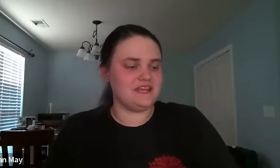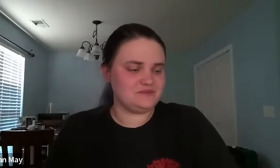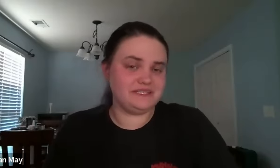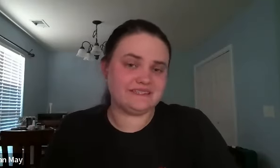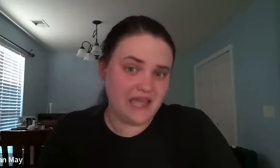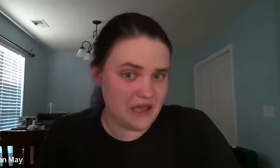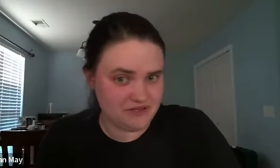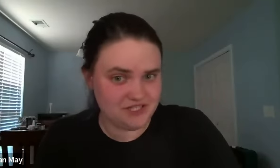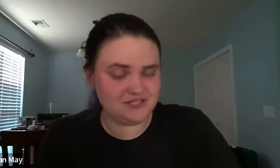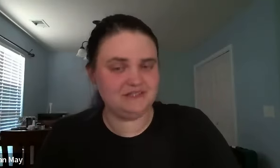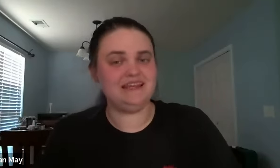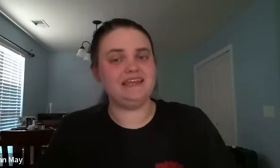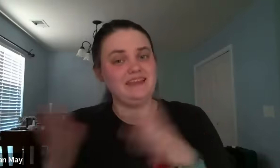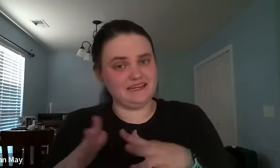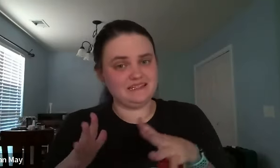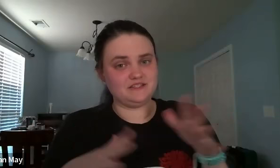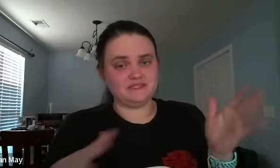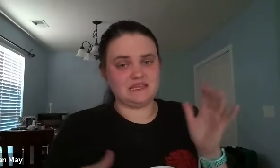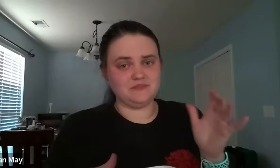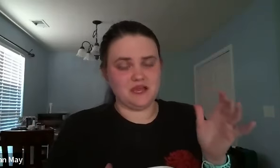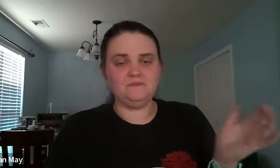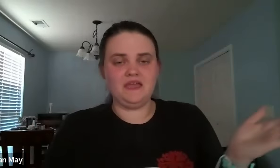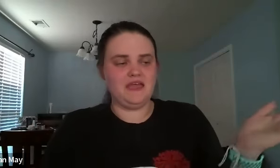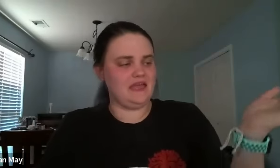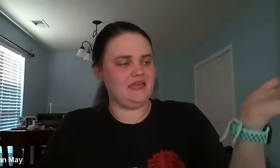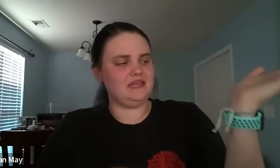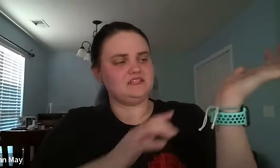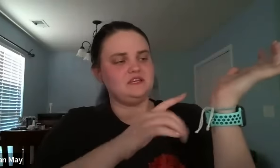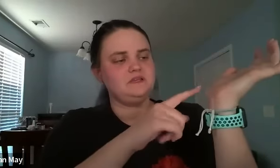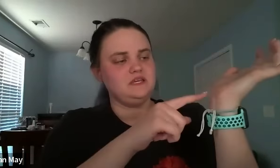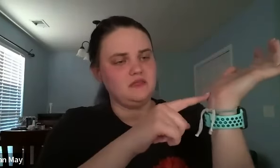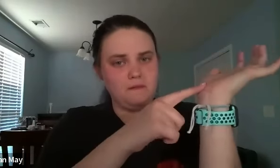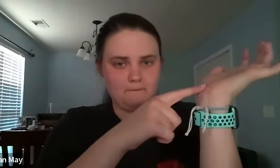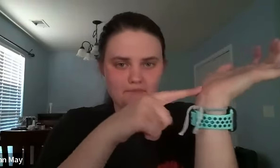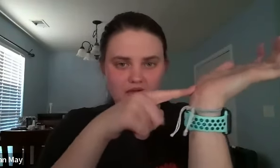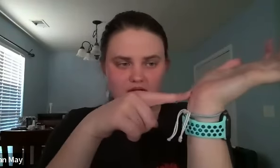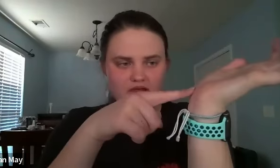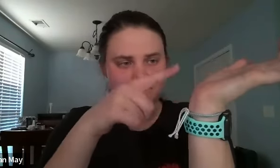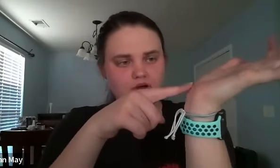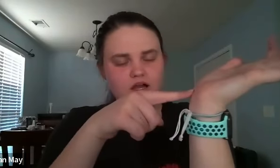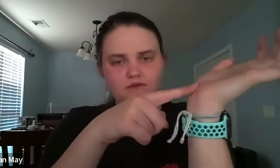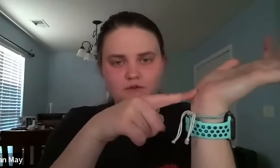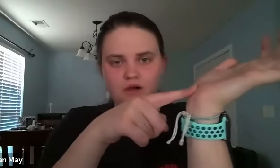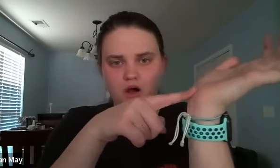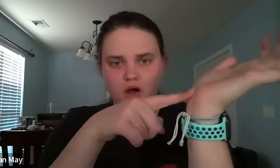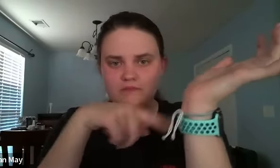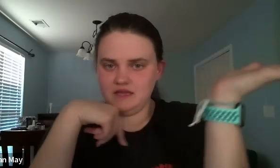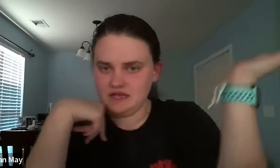next one is cabbage and lettuce. So it's the same sign. And it's going to be the like the bottom of your palm is